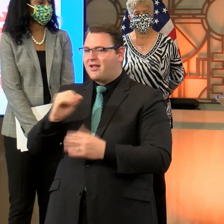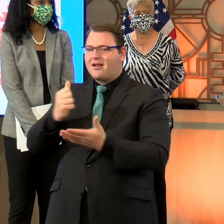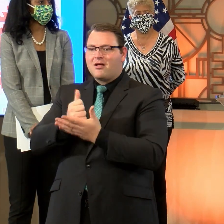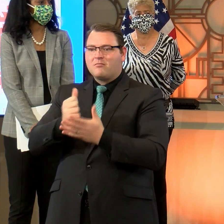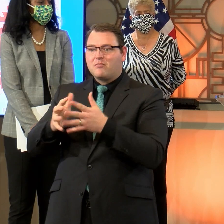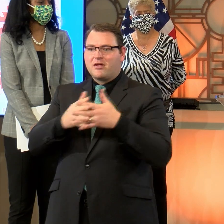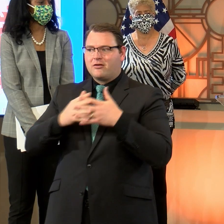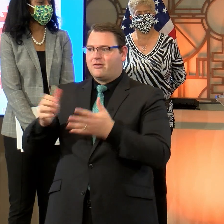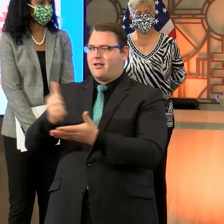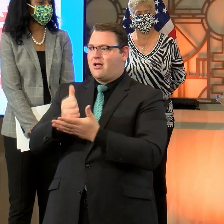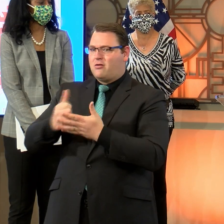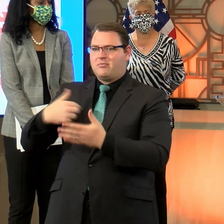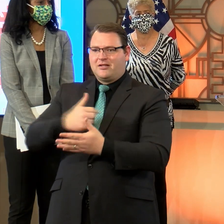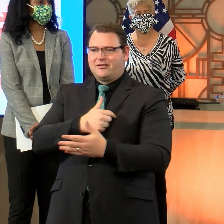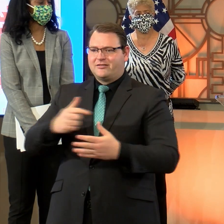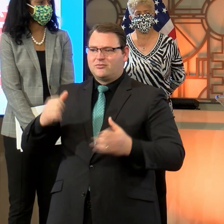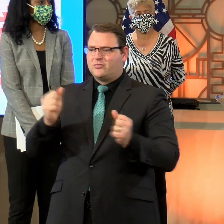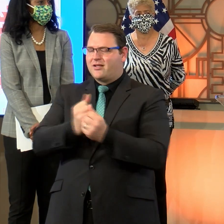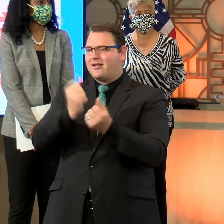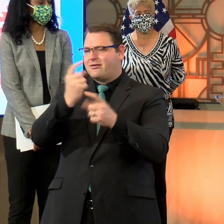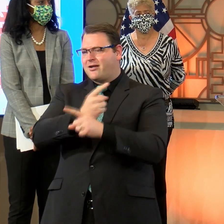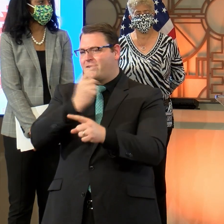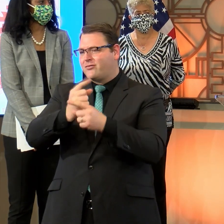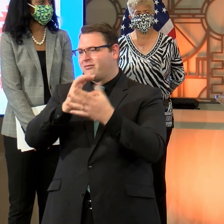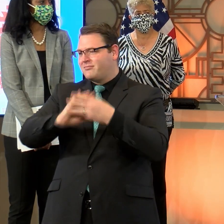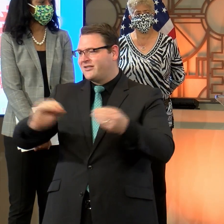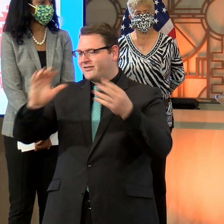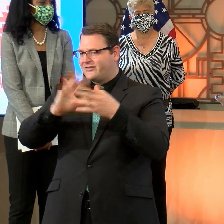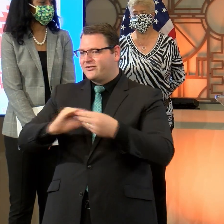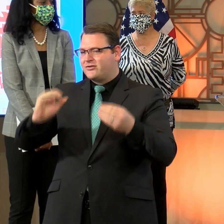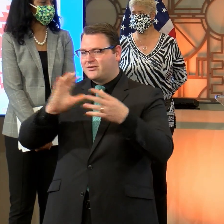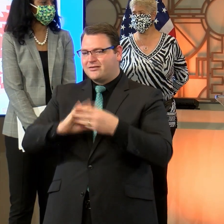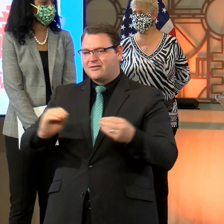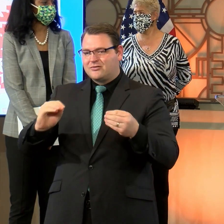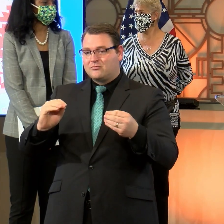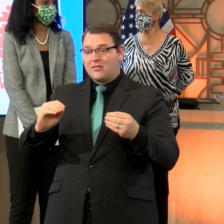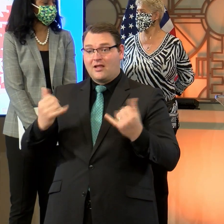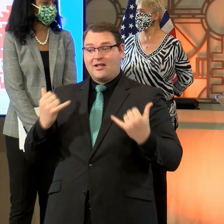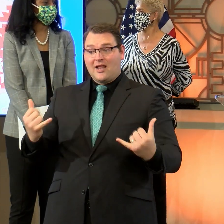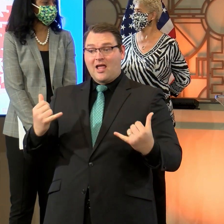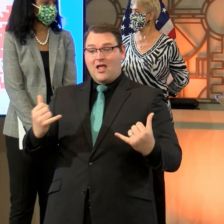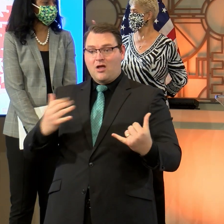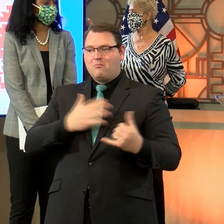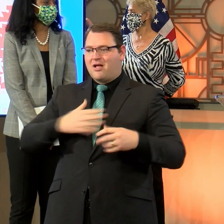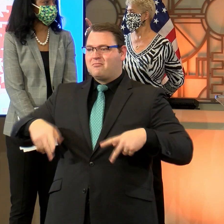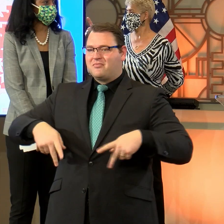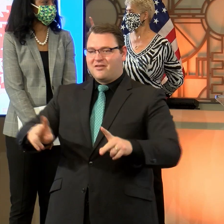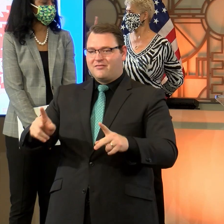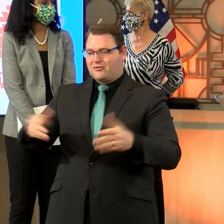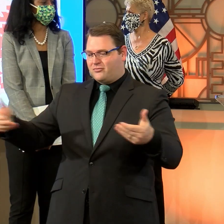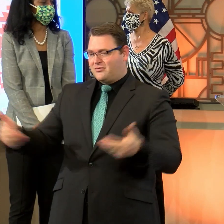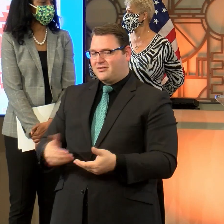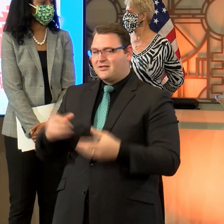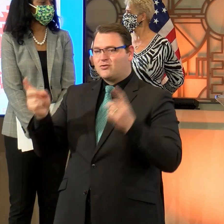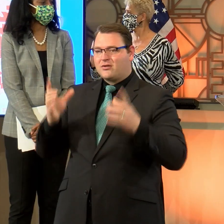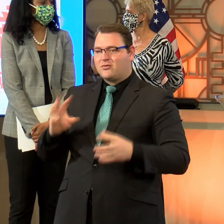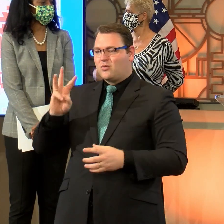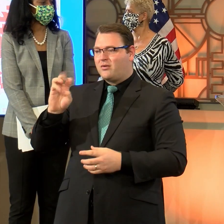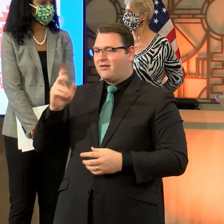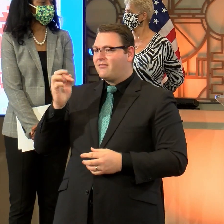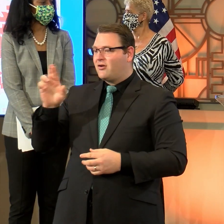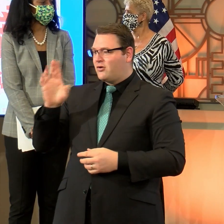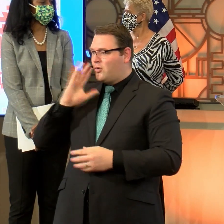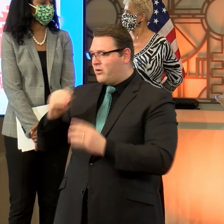and reliable messaging. And now I have the honor and privilege of introducing Director Weaver, who will give you some